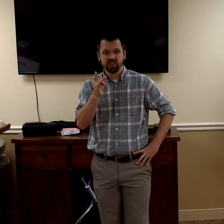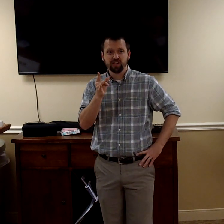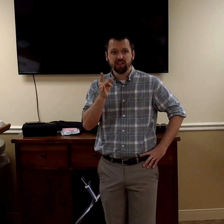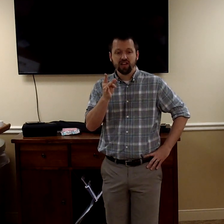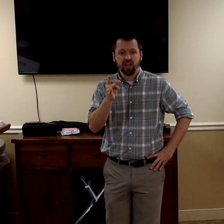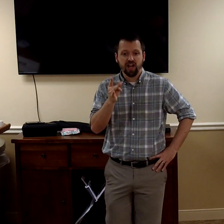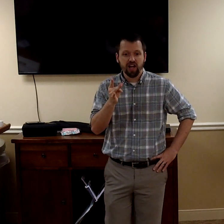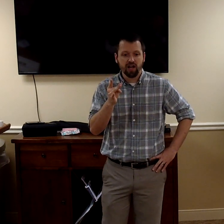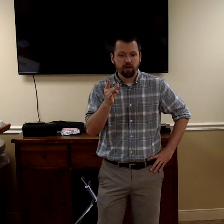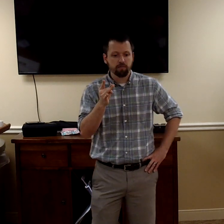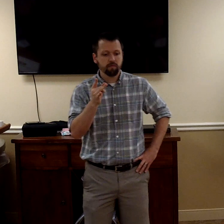Street?